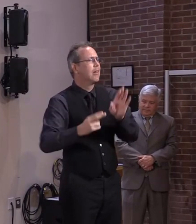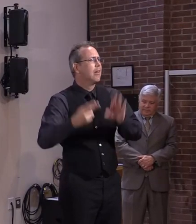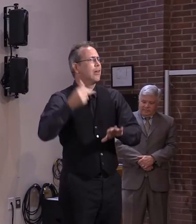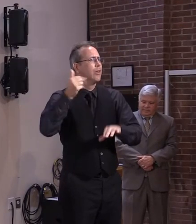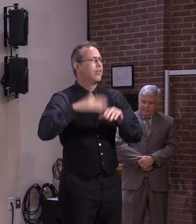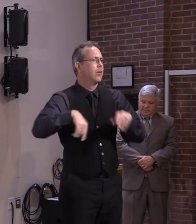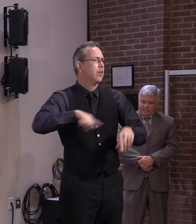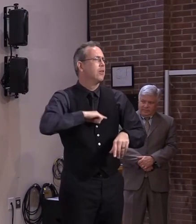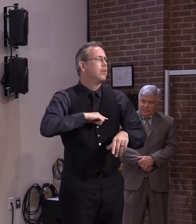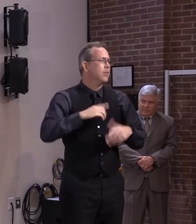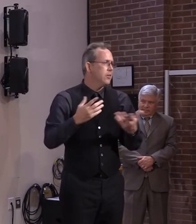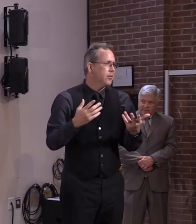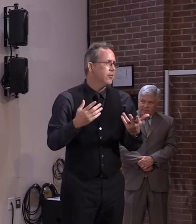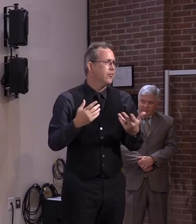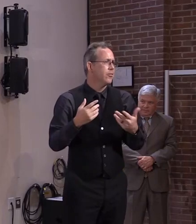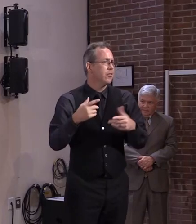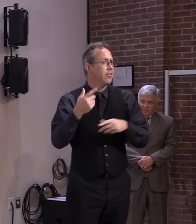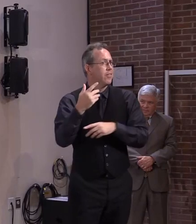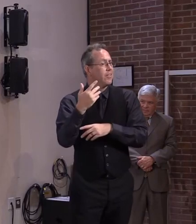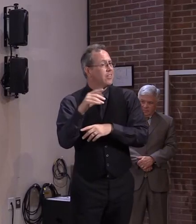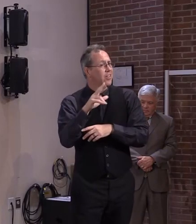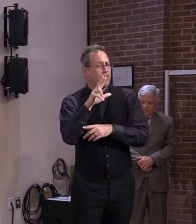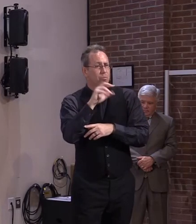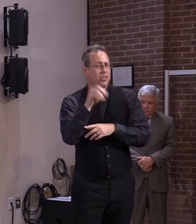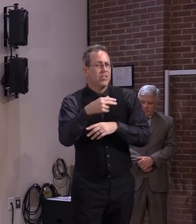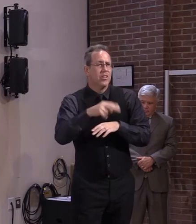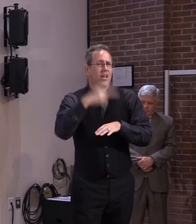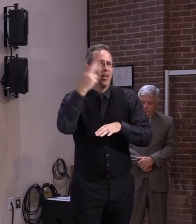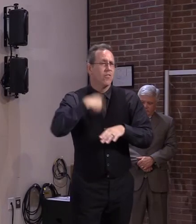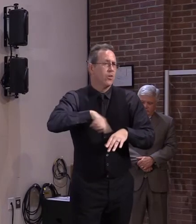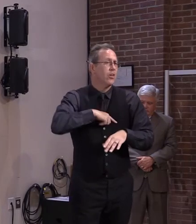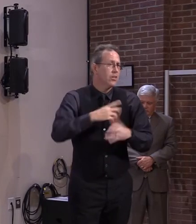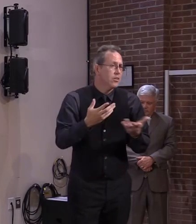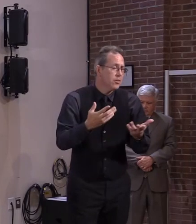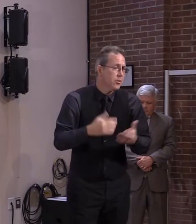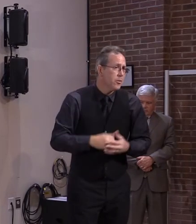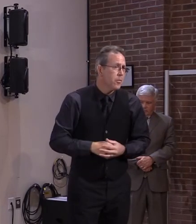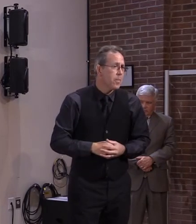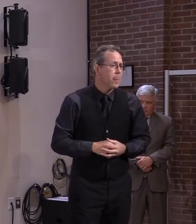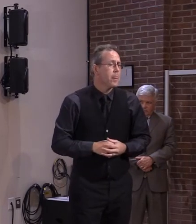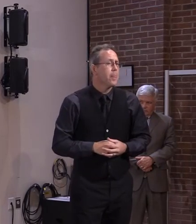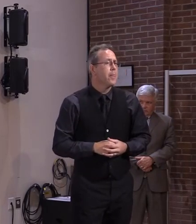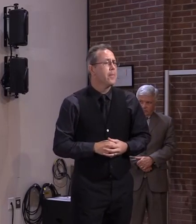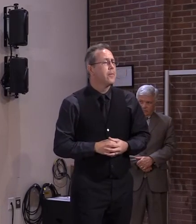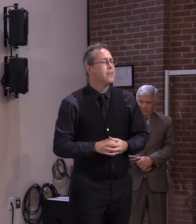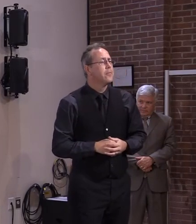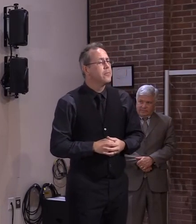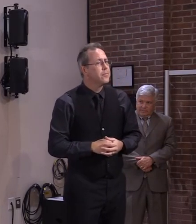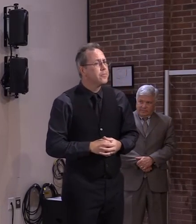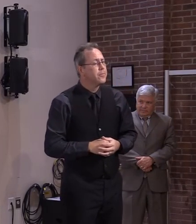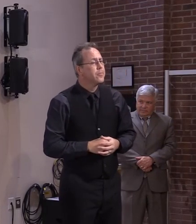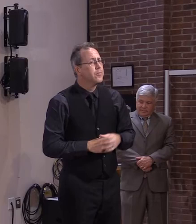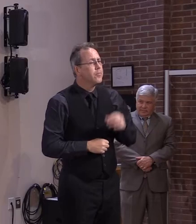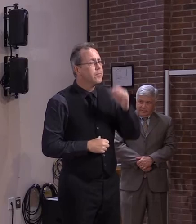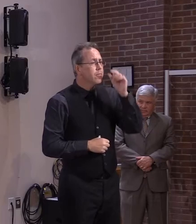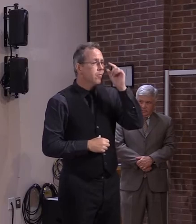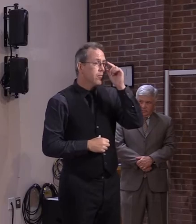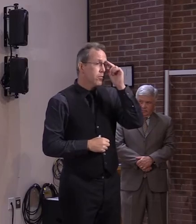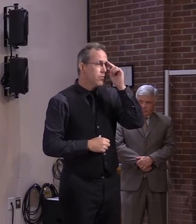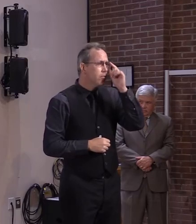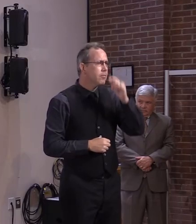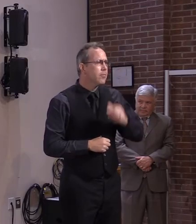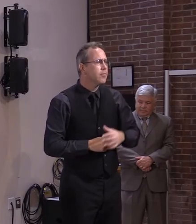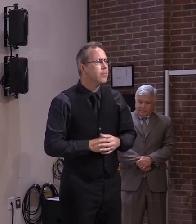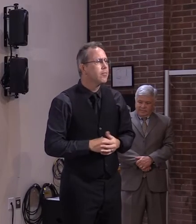So we're still adhering to that well. We do want to avoid just utilizing any doses that might be